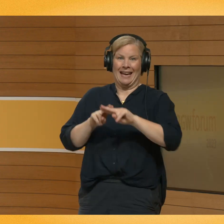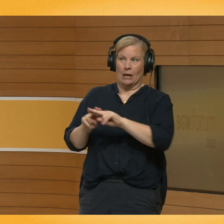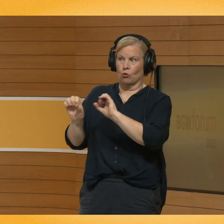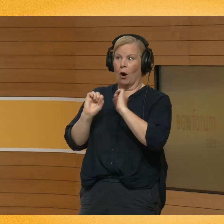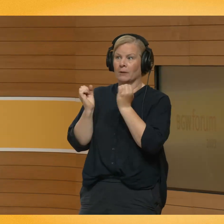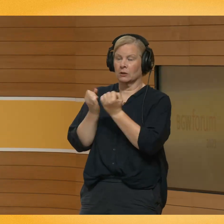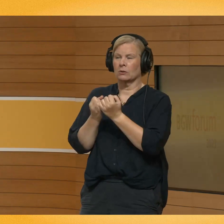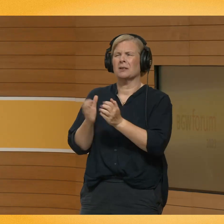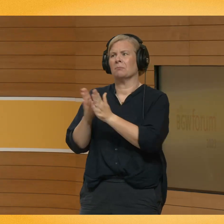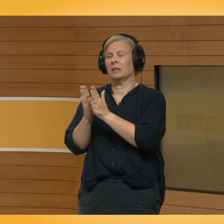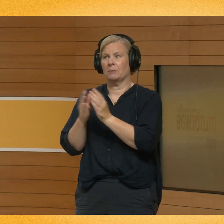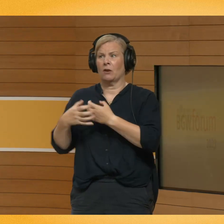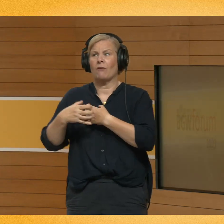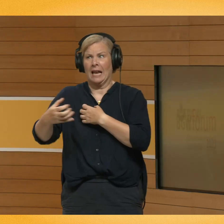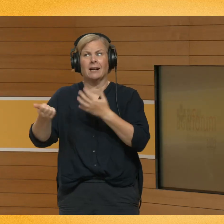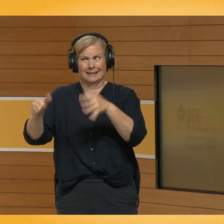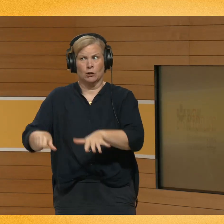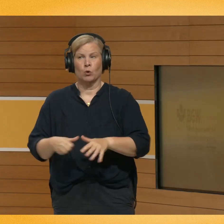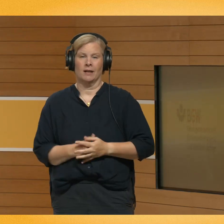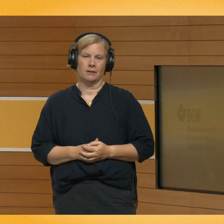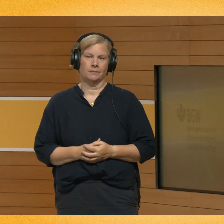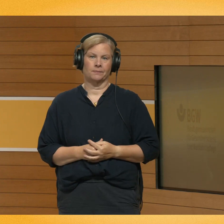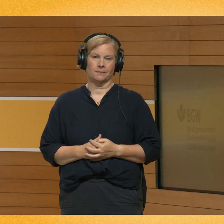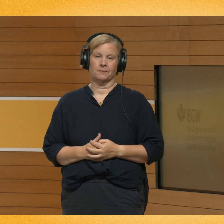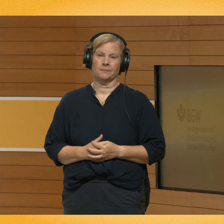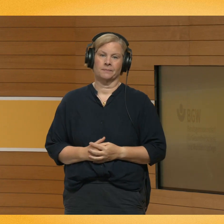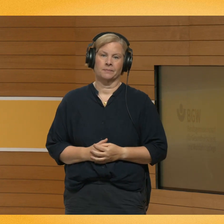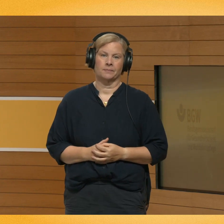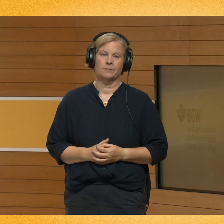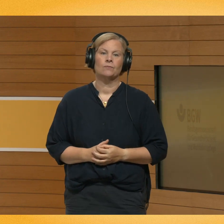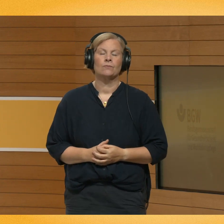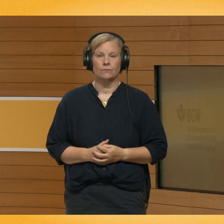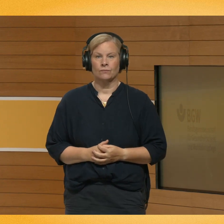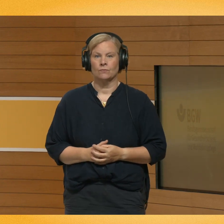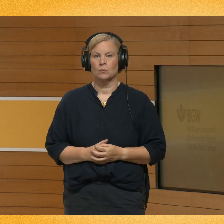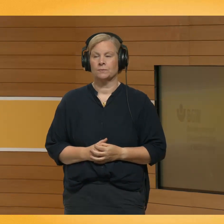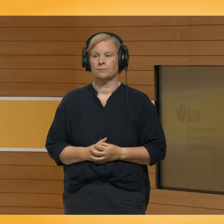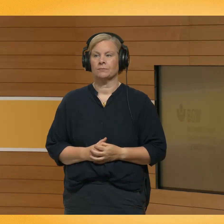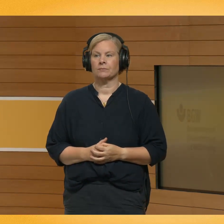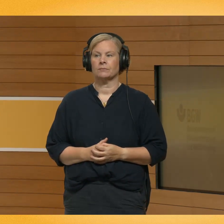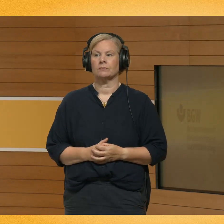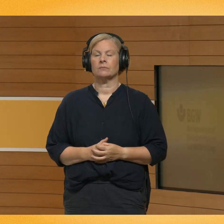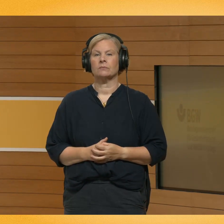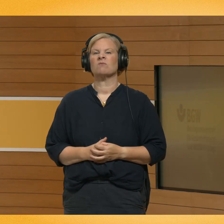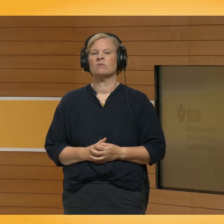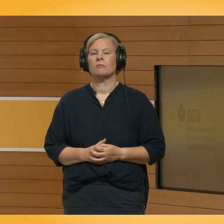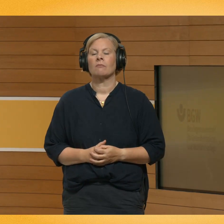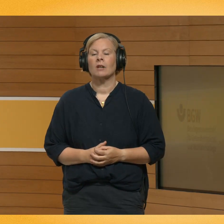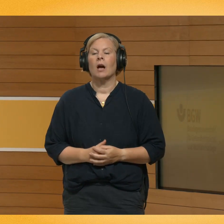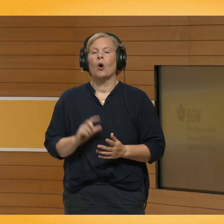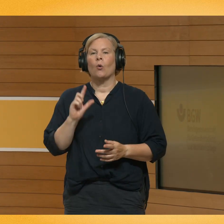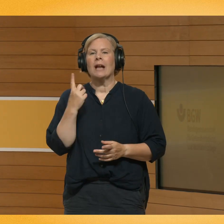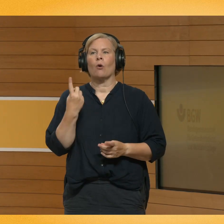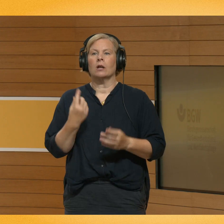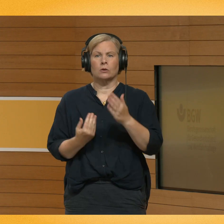Okay, and then I think it was in relation to what Marion said about the onboarding week. So do the project